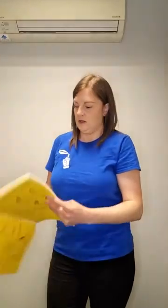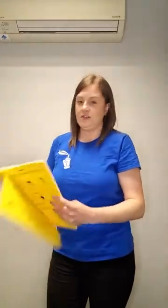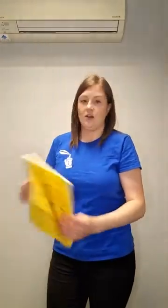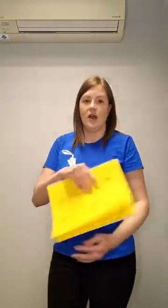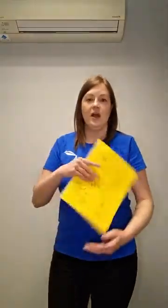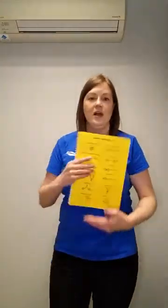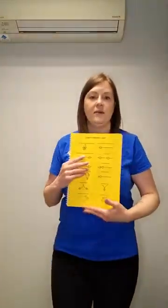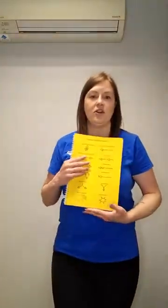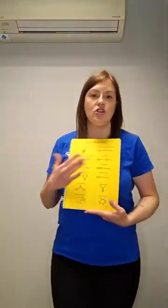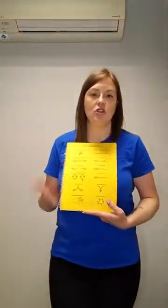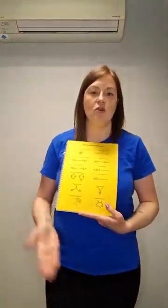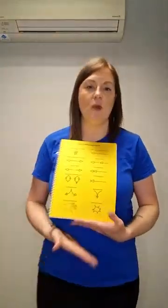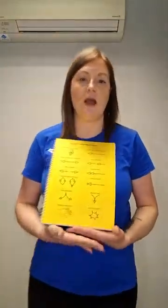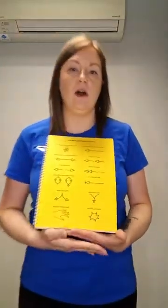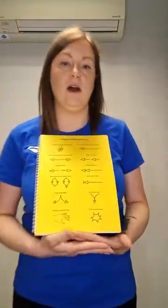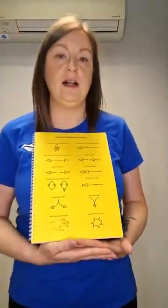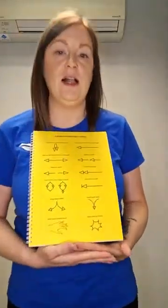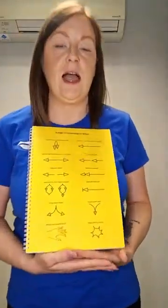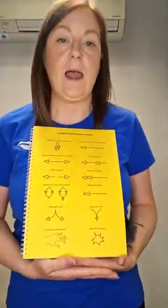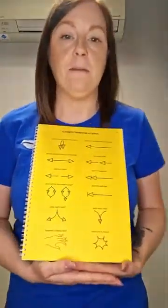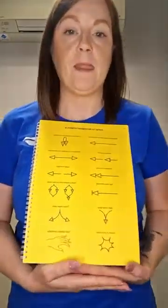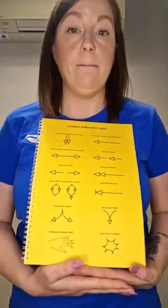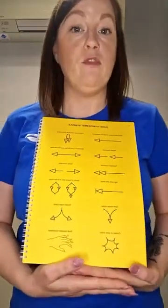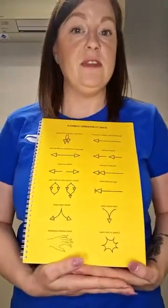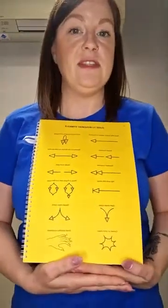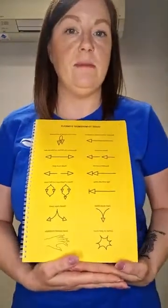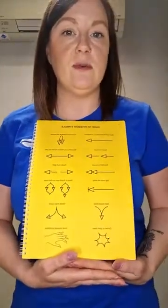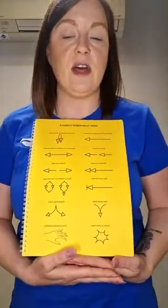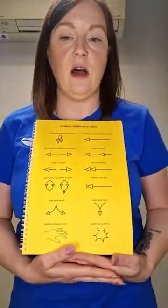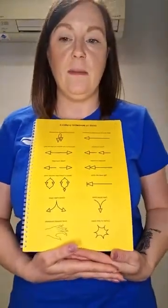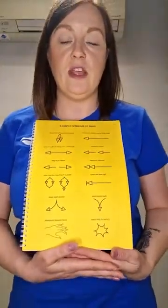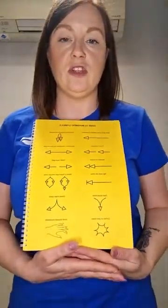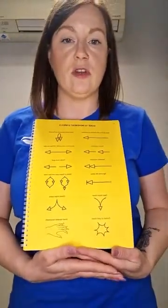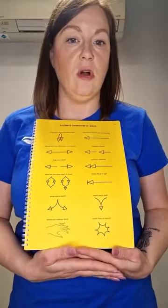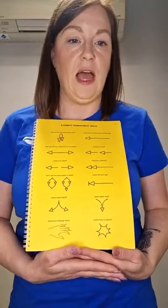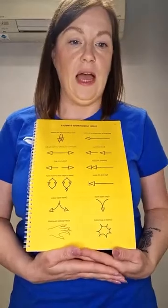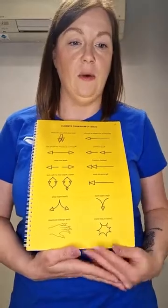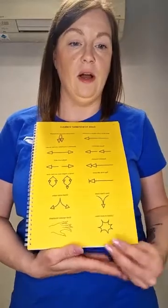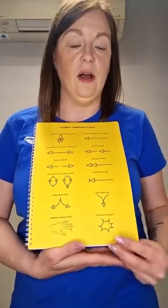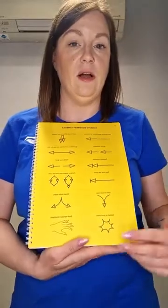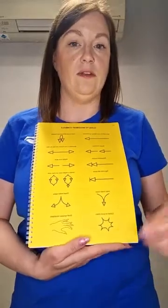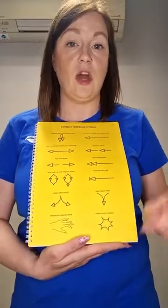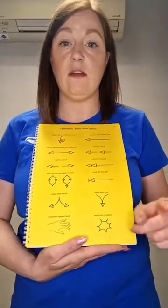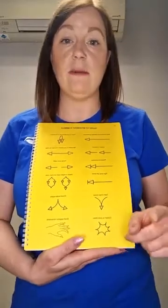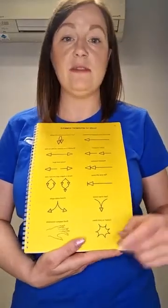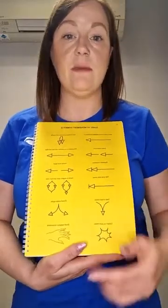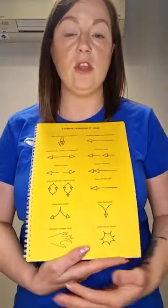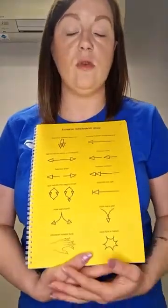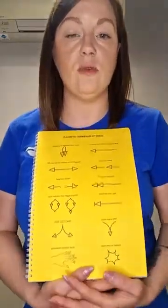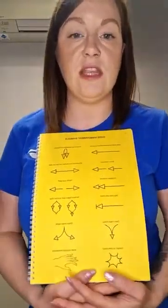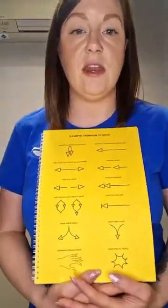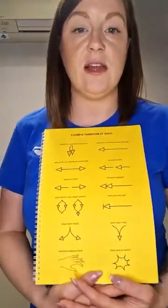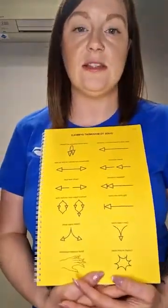So I'm going to show you our movement symbols that are pictured on our diagrams that you will see in our